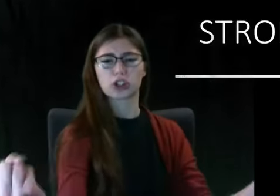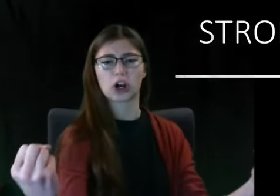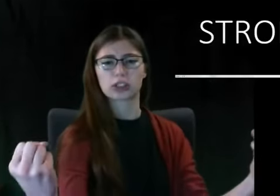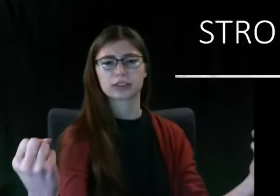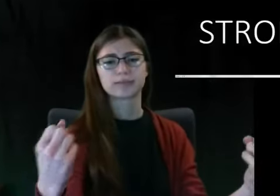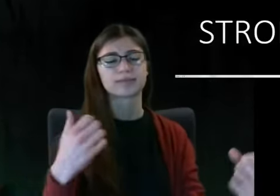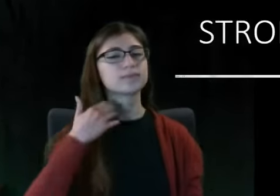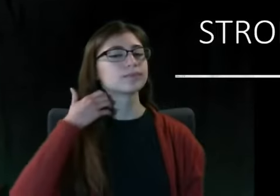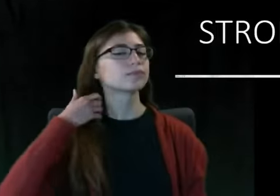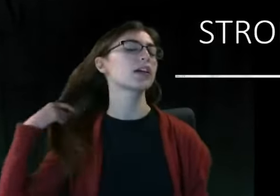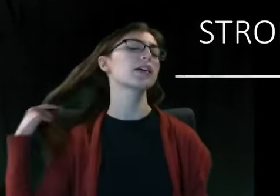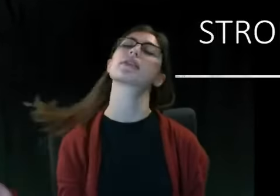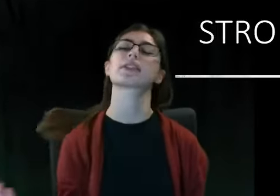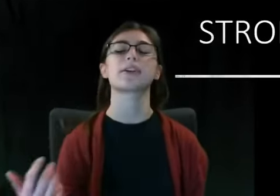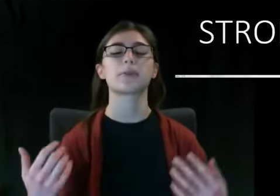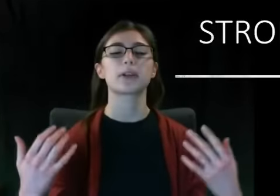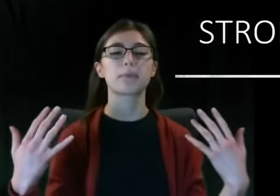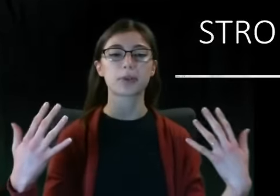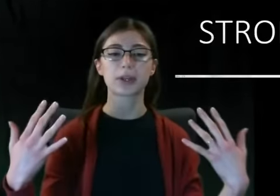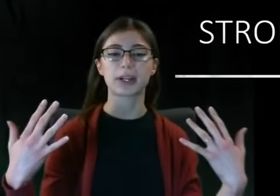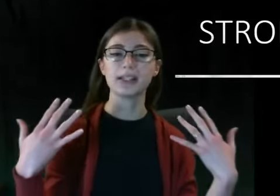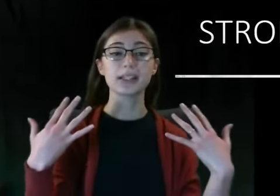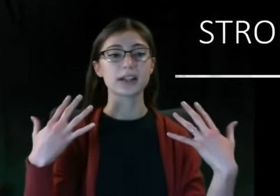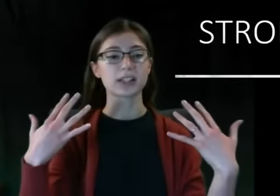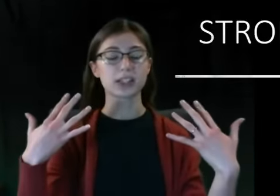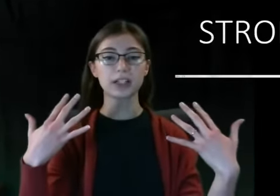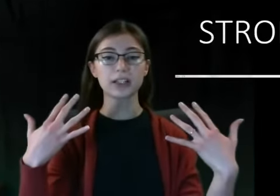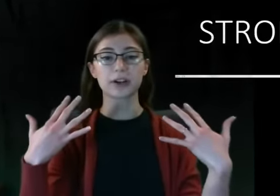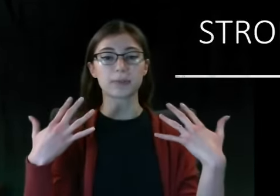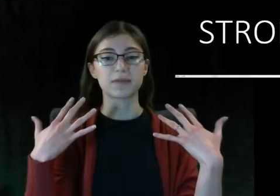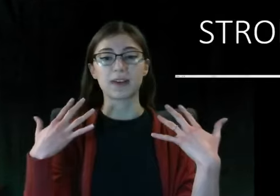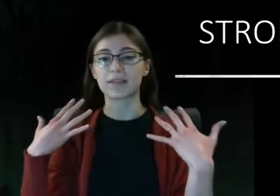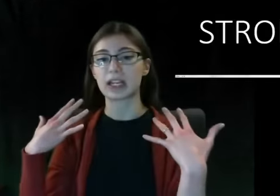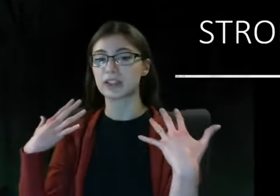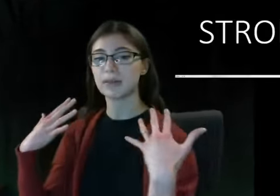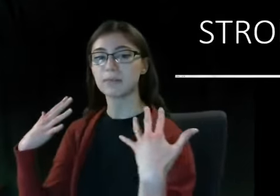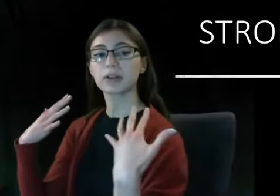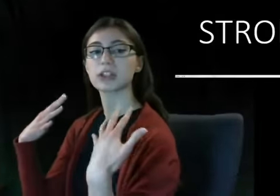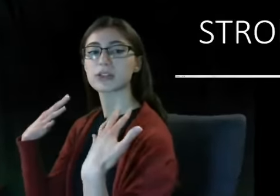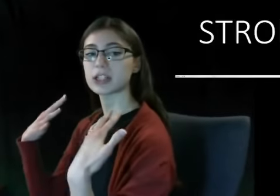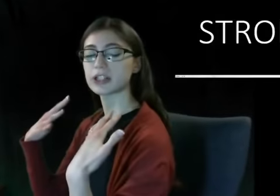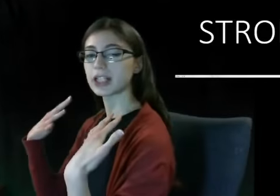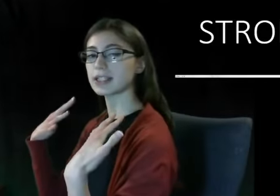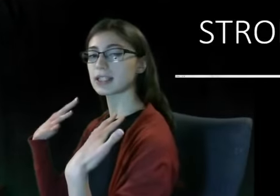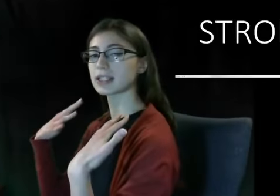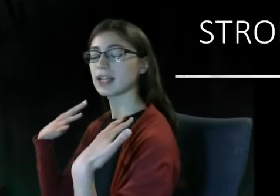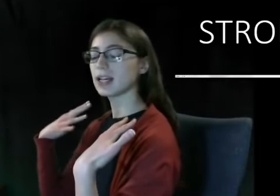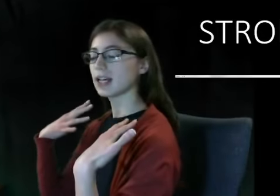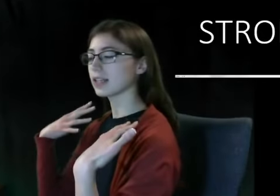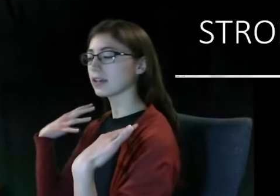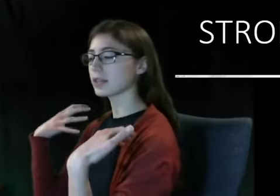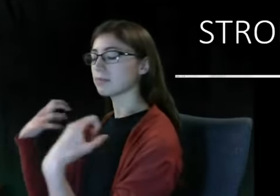Strong. So both your hands are going to start in an open 5 hand shape close to your chest, and they're going to pull